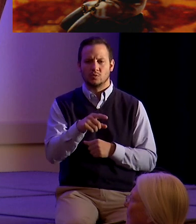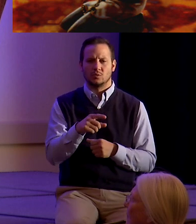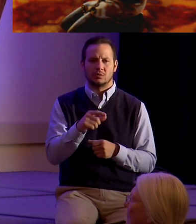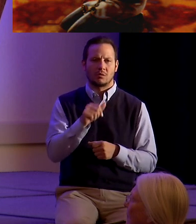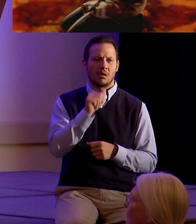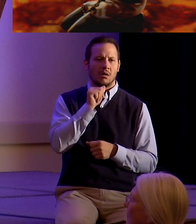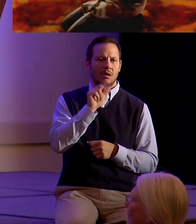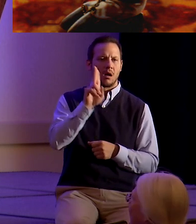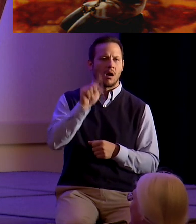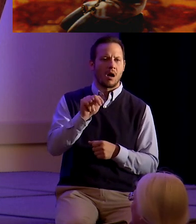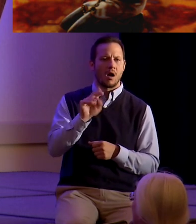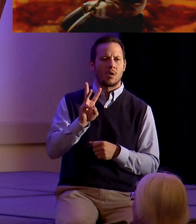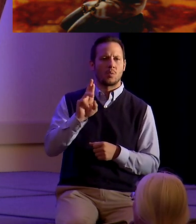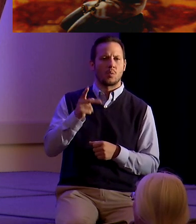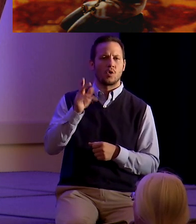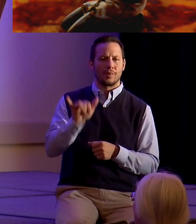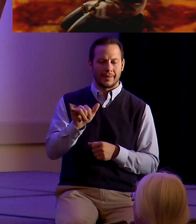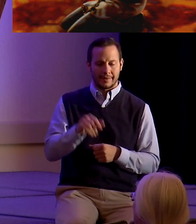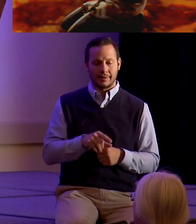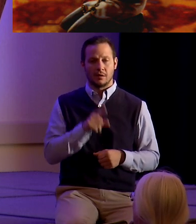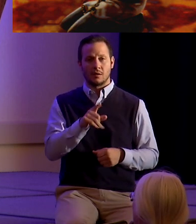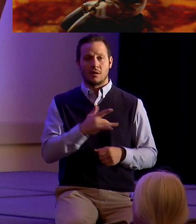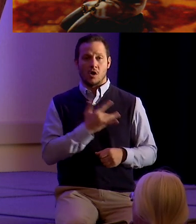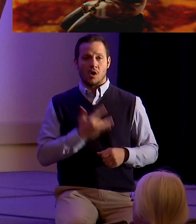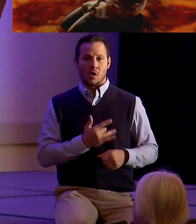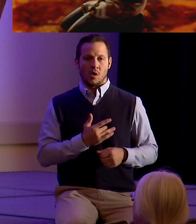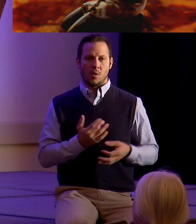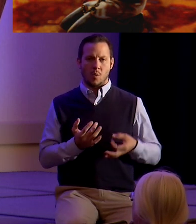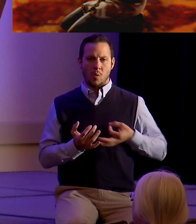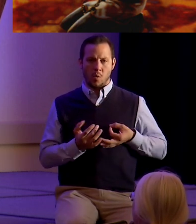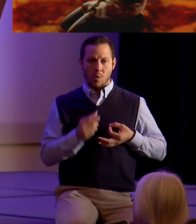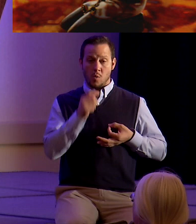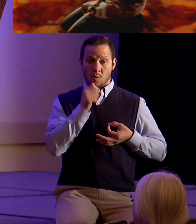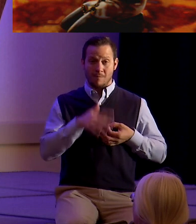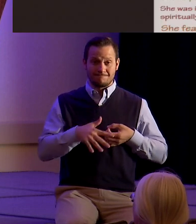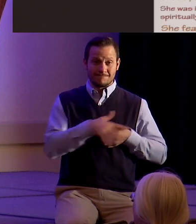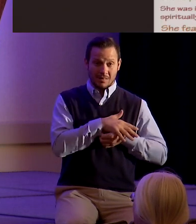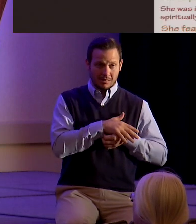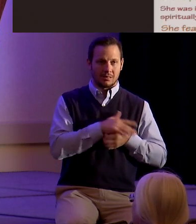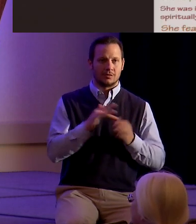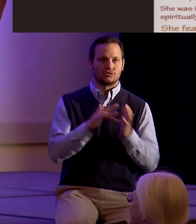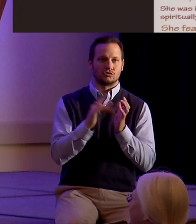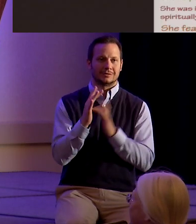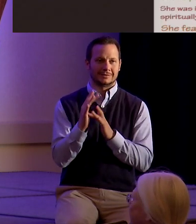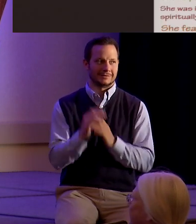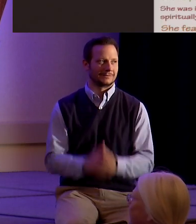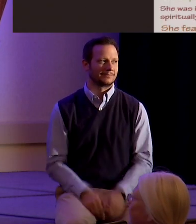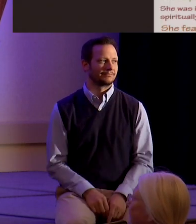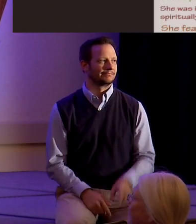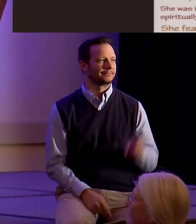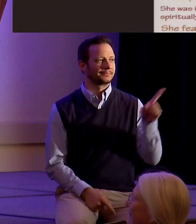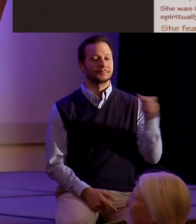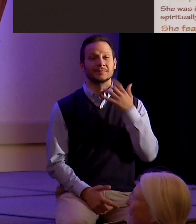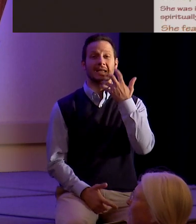have a hole in your heart, and who can fill it? Exactly.